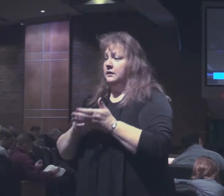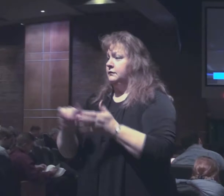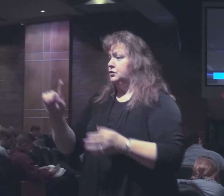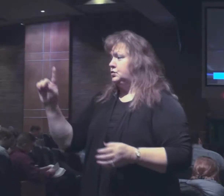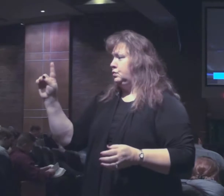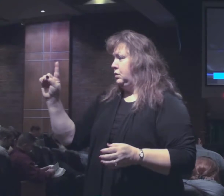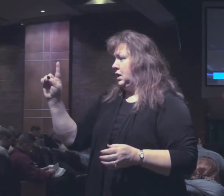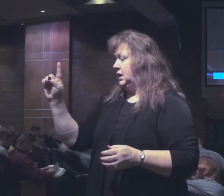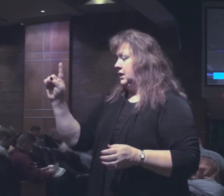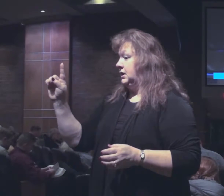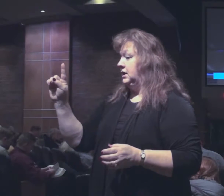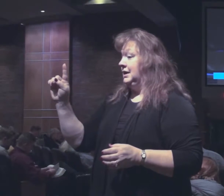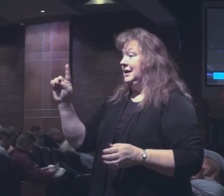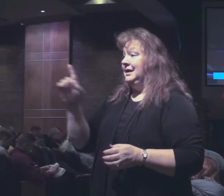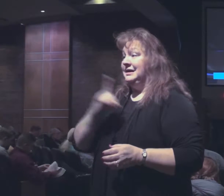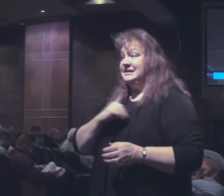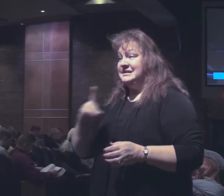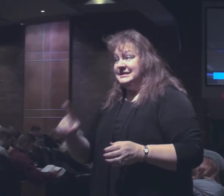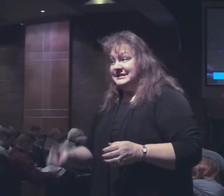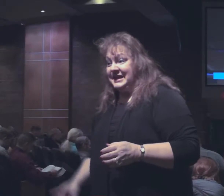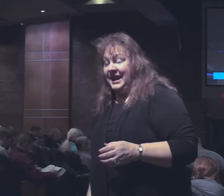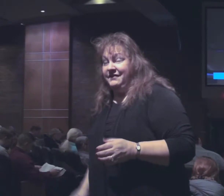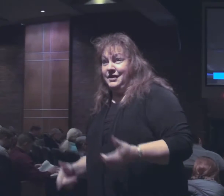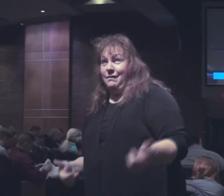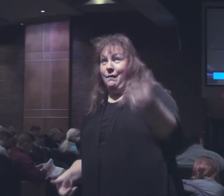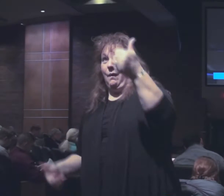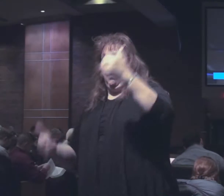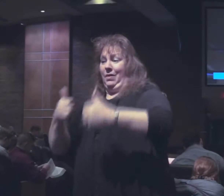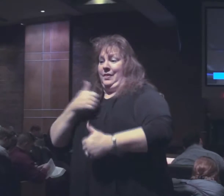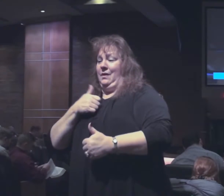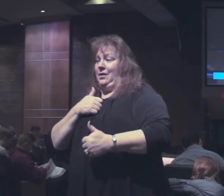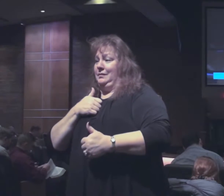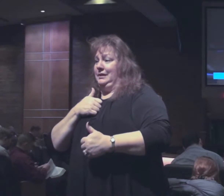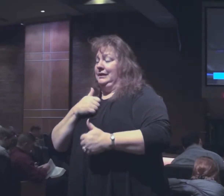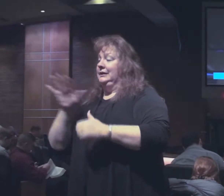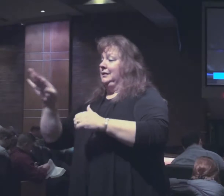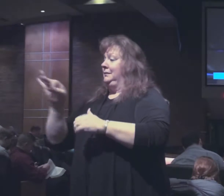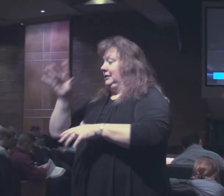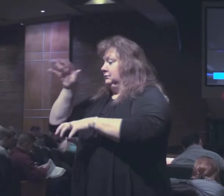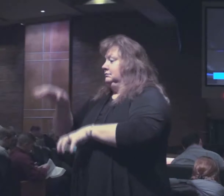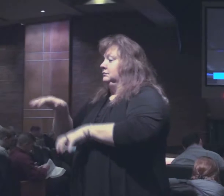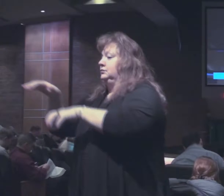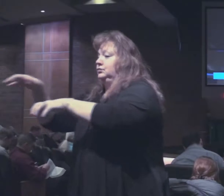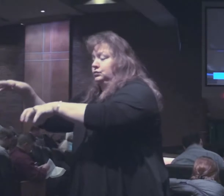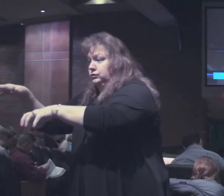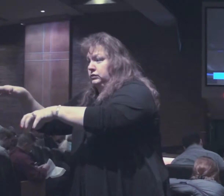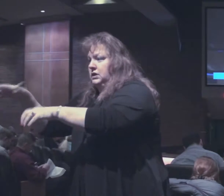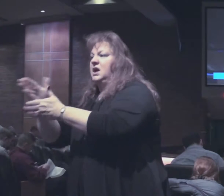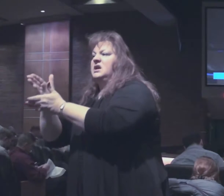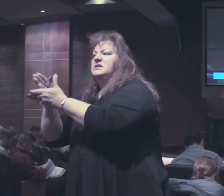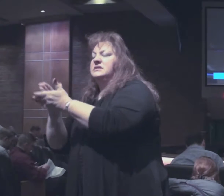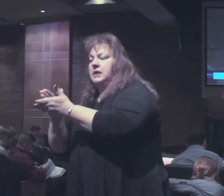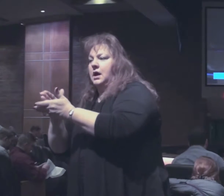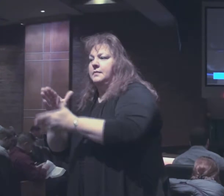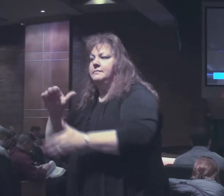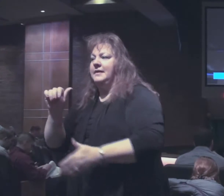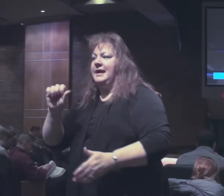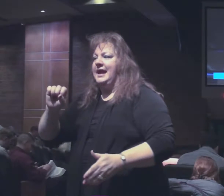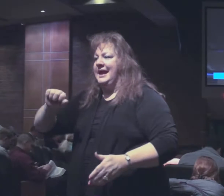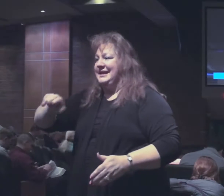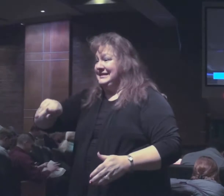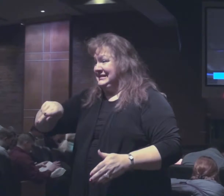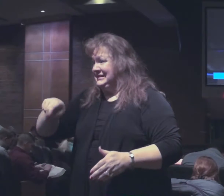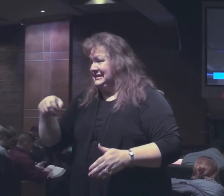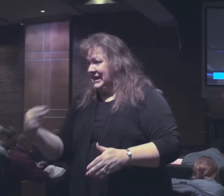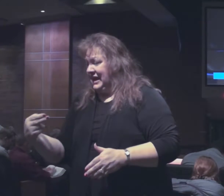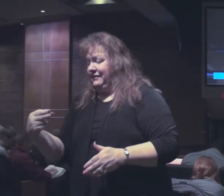Verse 1, moreover, David and the commanders of the army set apart for the service some of the sons of Asaph, of Heman,